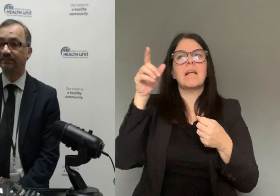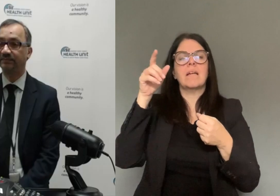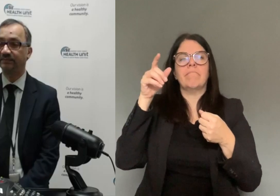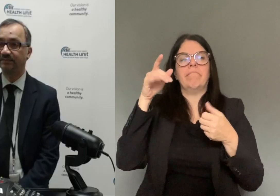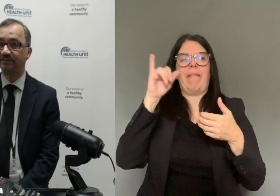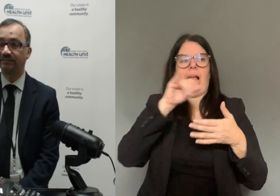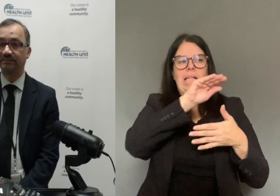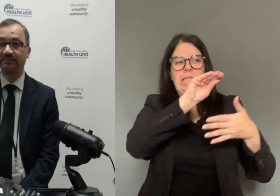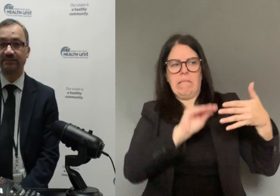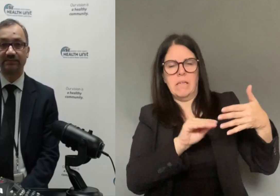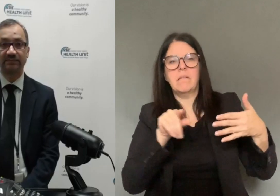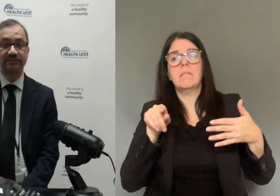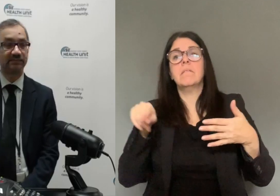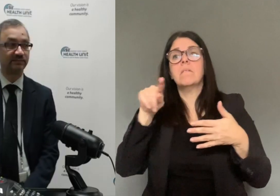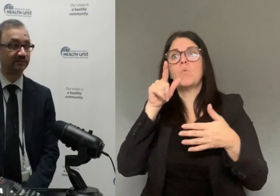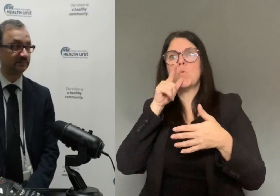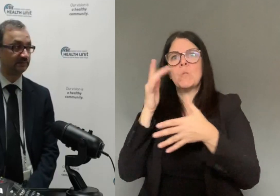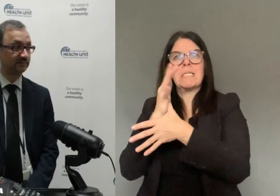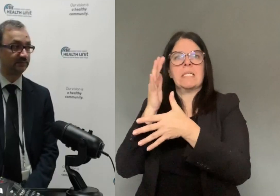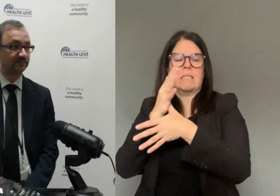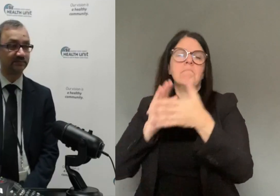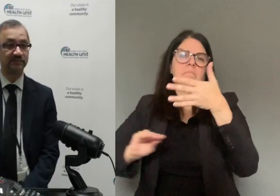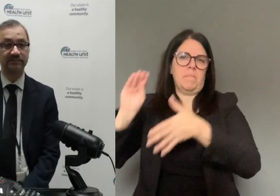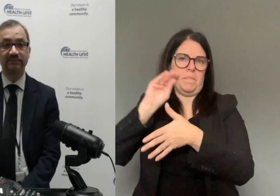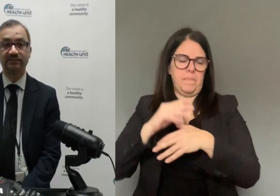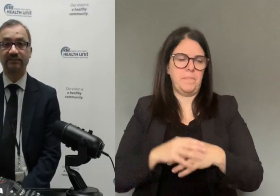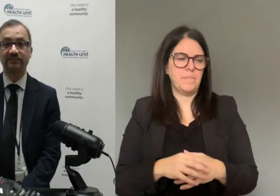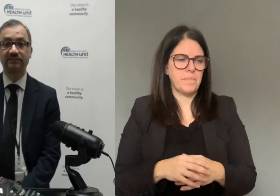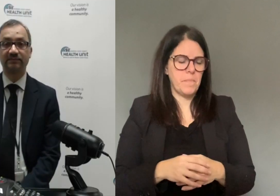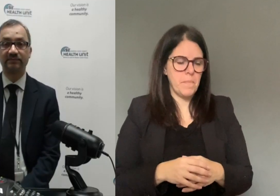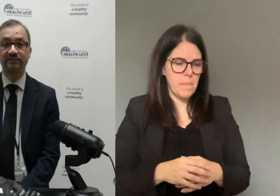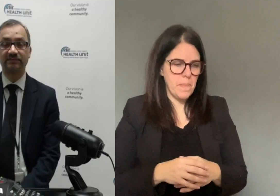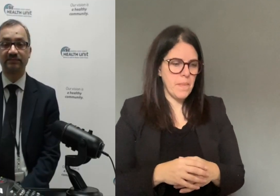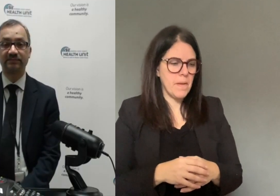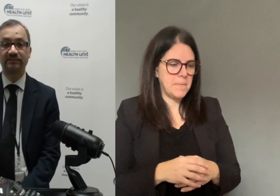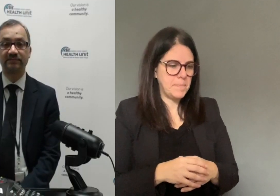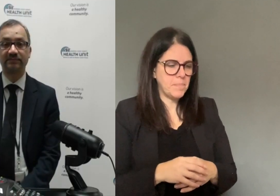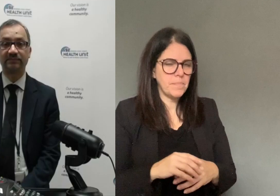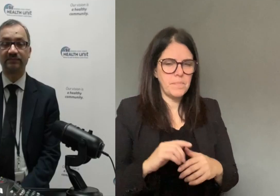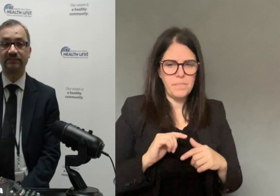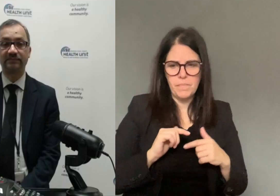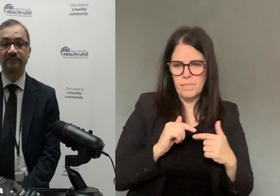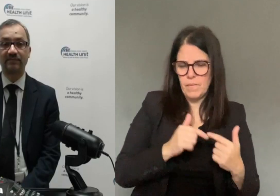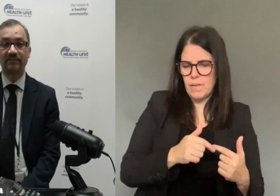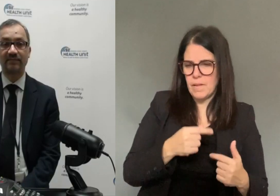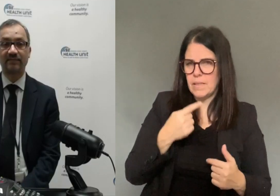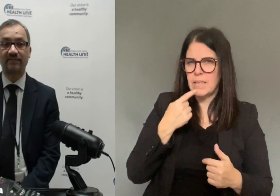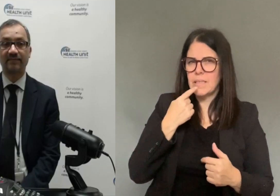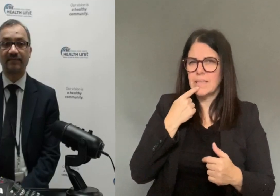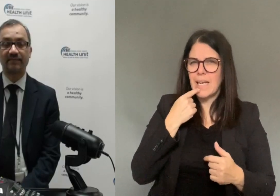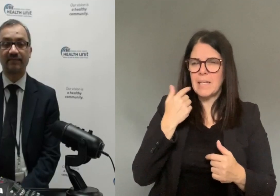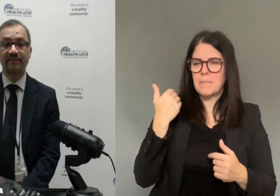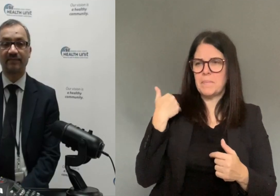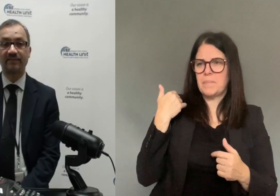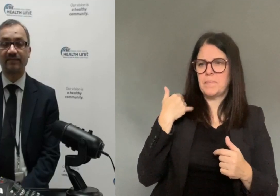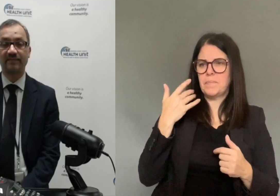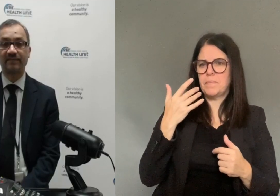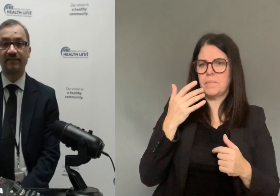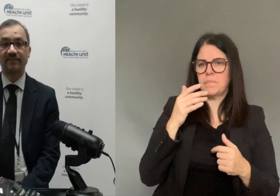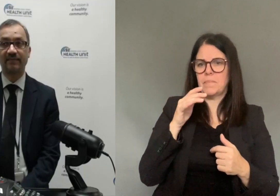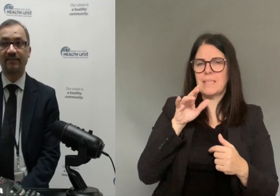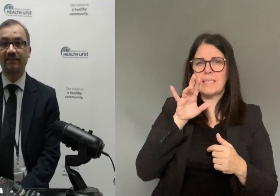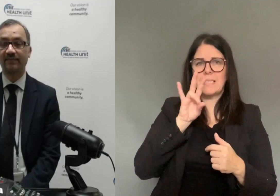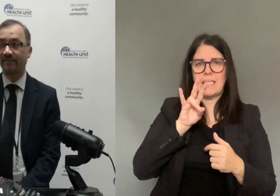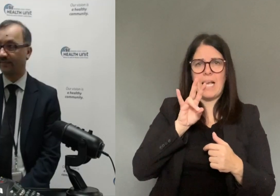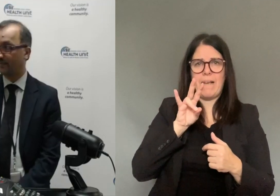I don't know, you kind of release this every Friday, but like when we say we have 7 new cases a day, what percentage of that is